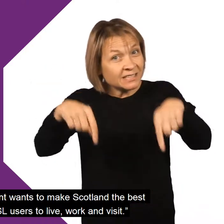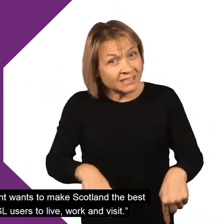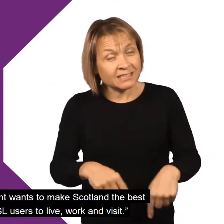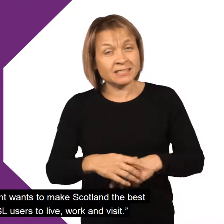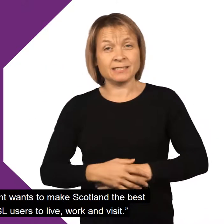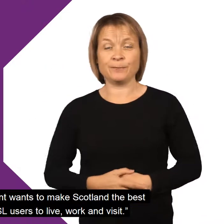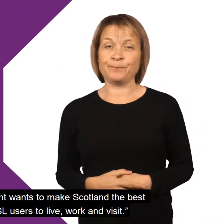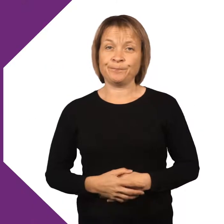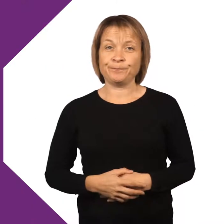visit.